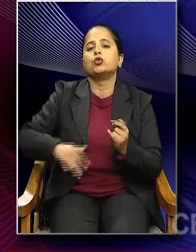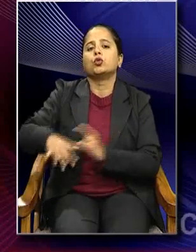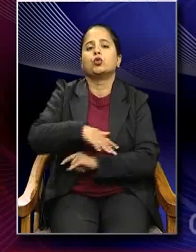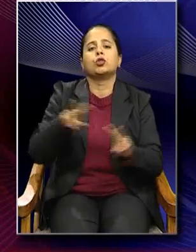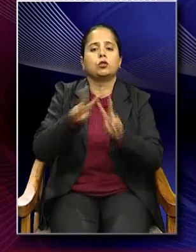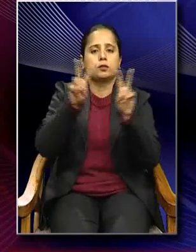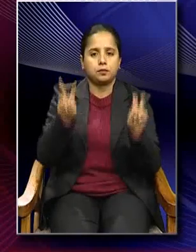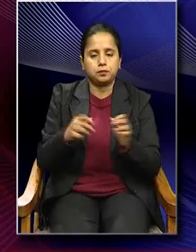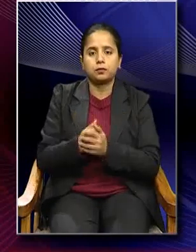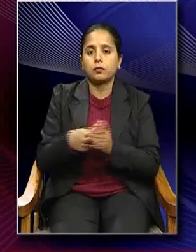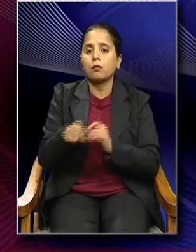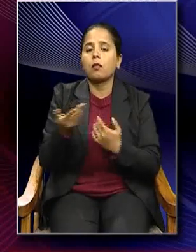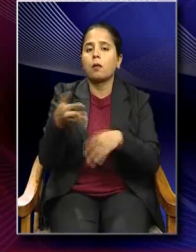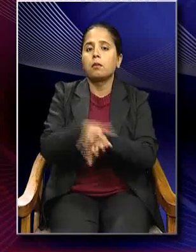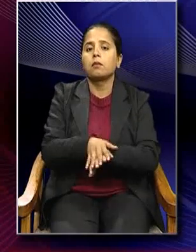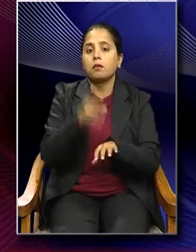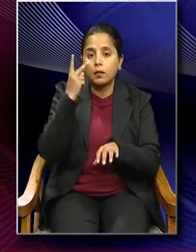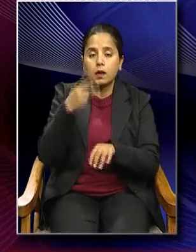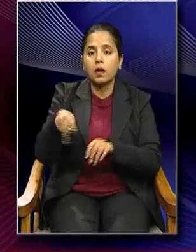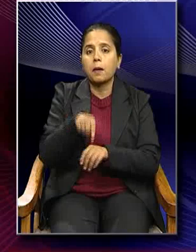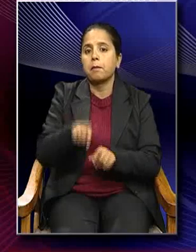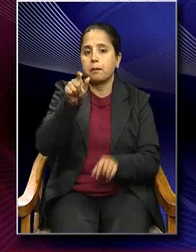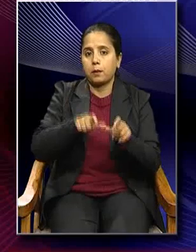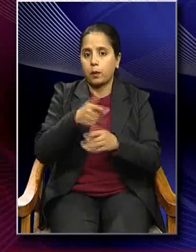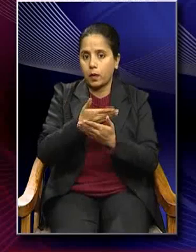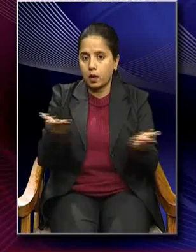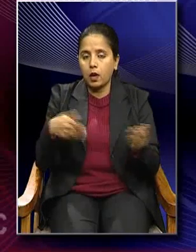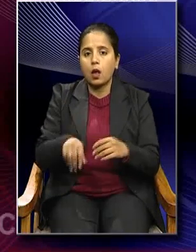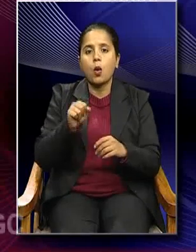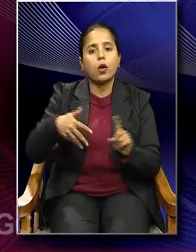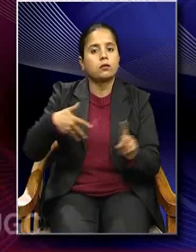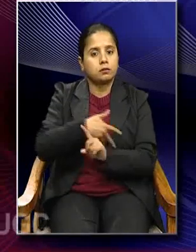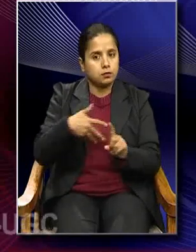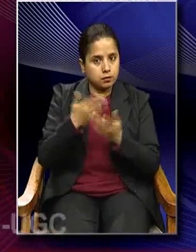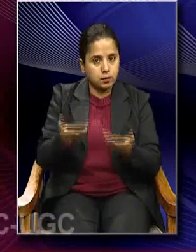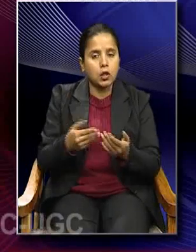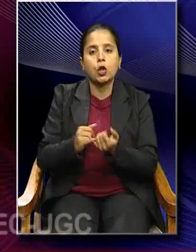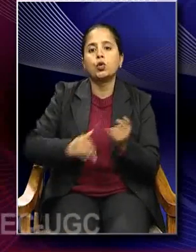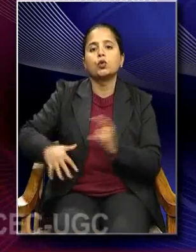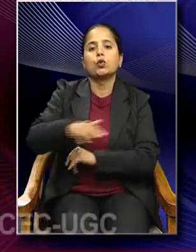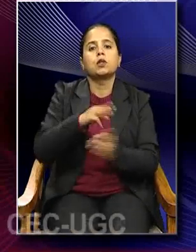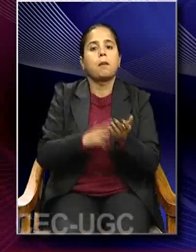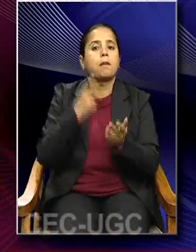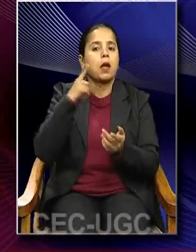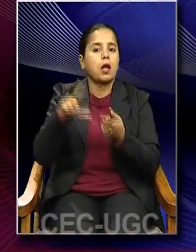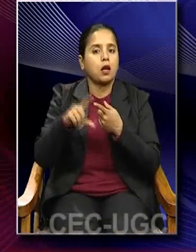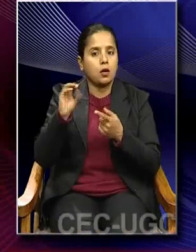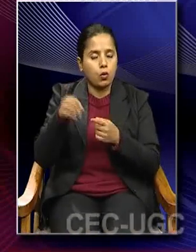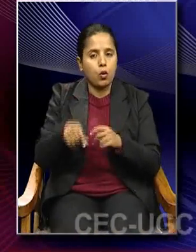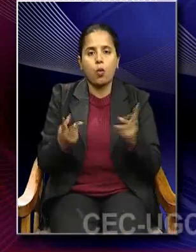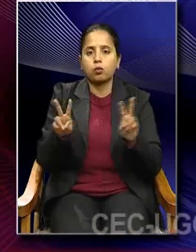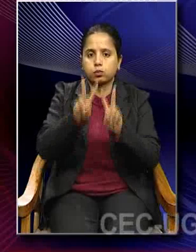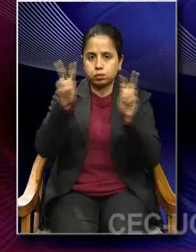context. That implies individuals' biography, the social milieu or the